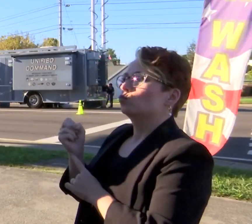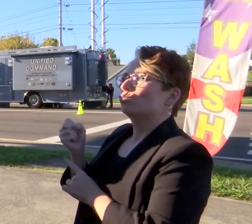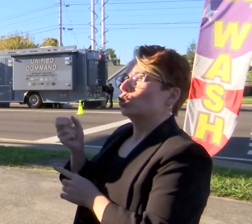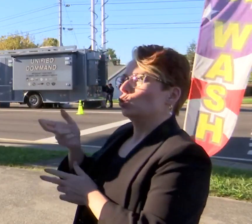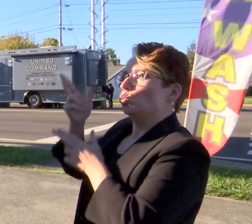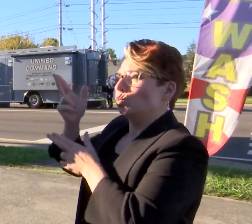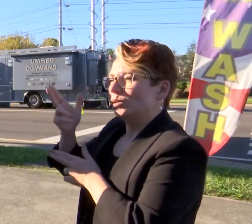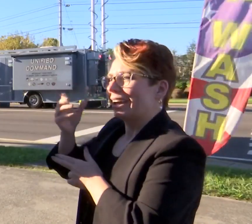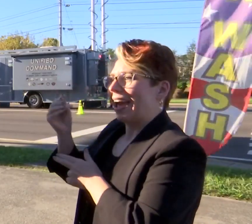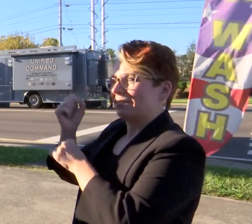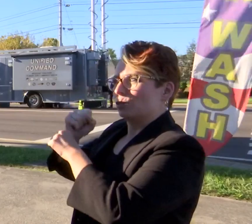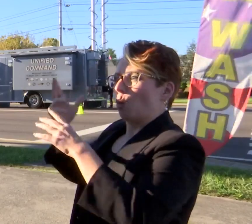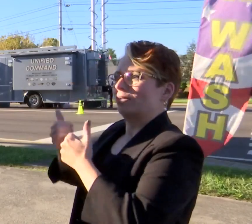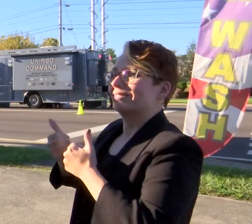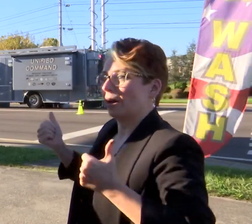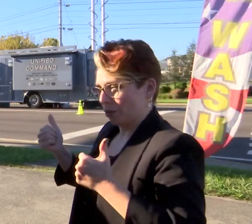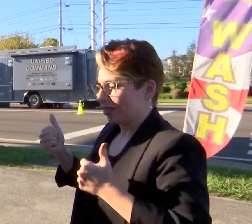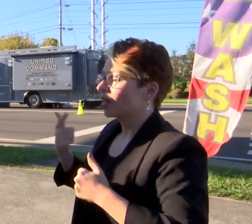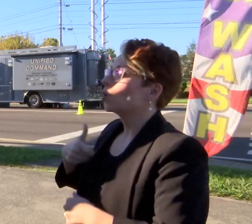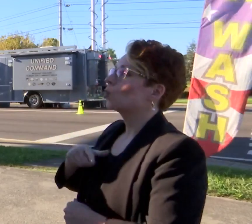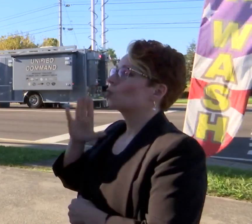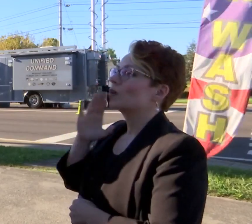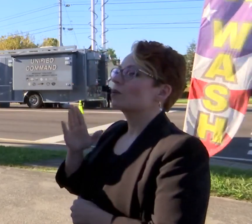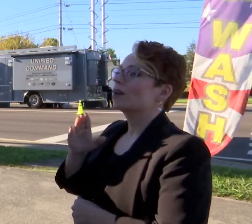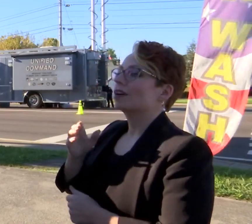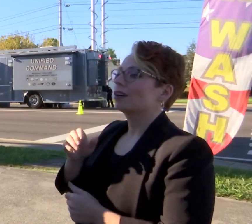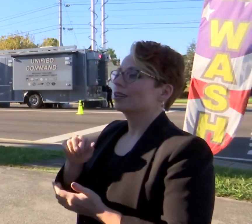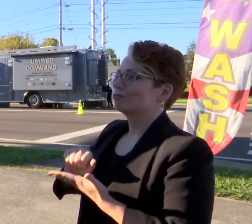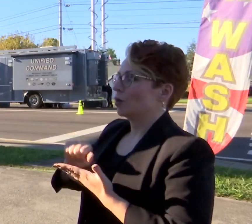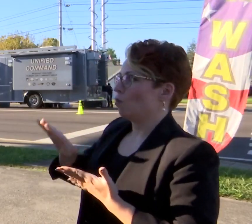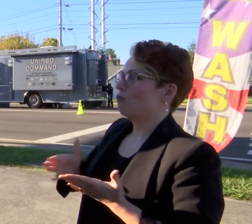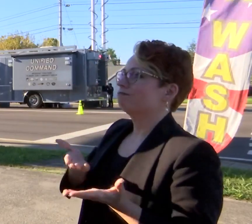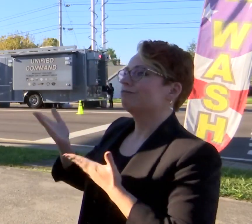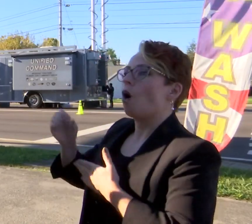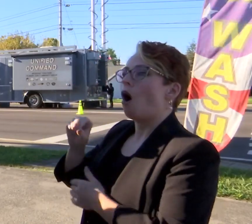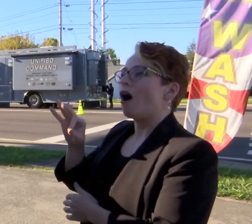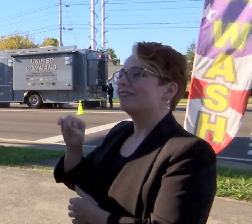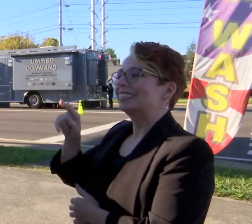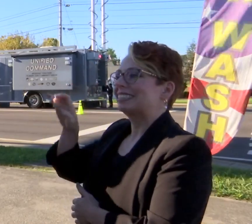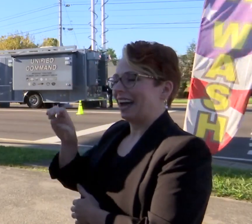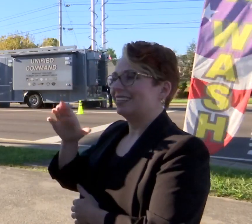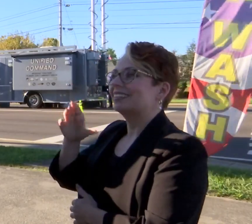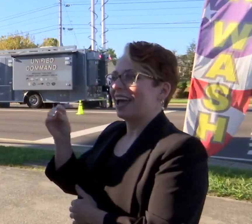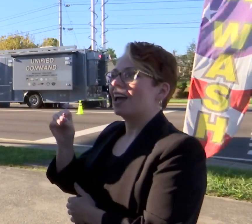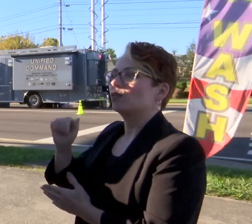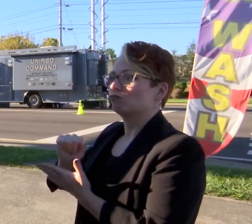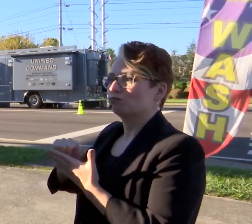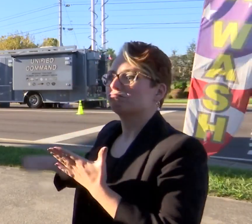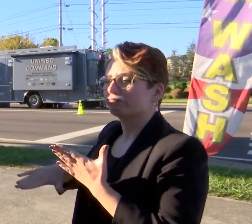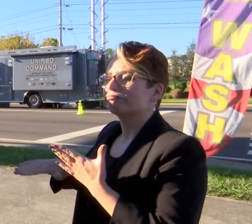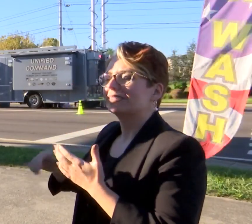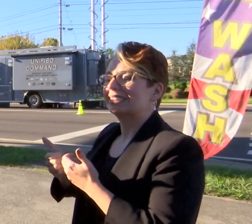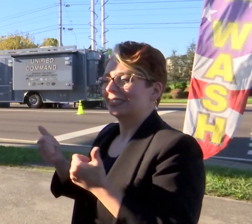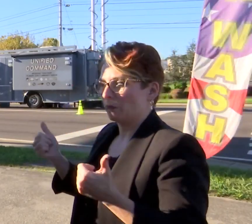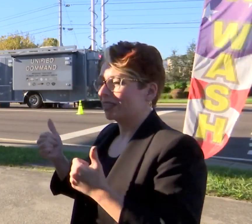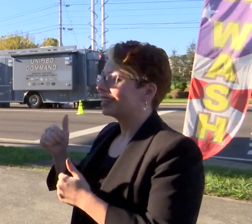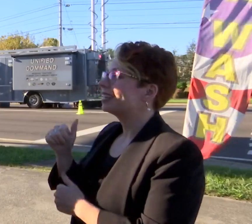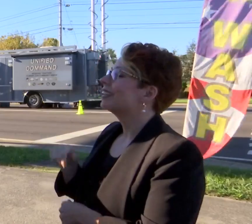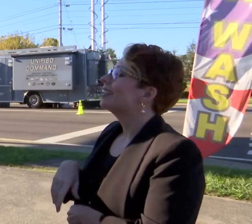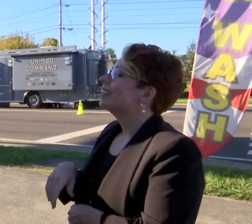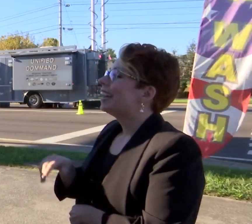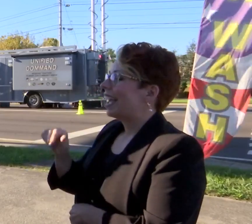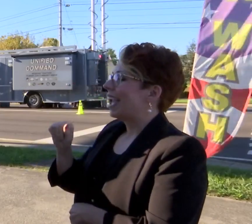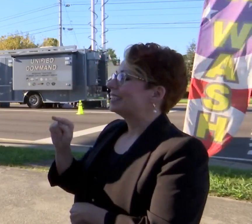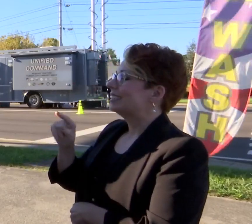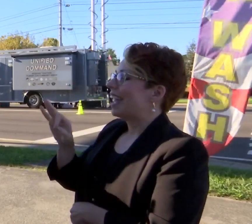those off-site over to our range facility to take care of those. And then, obviously, by ATF standards